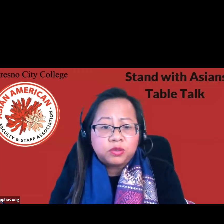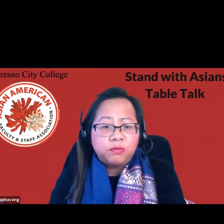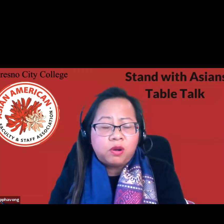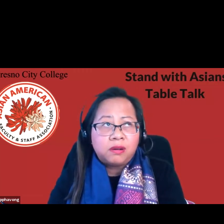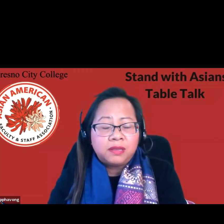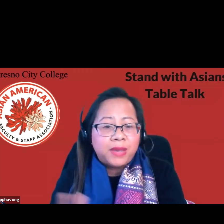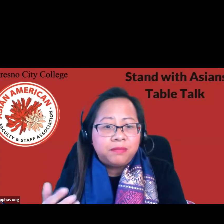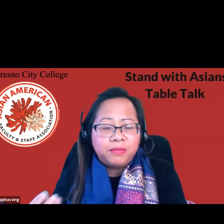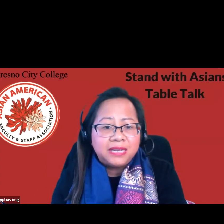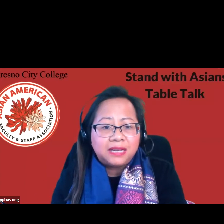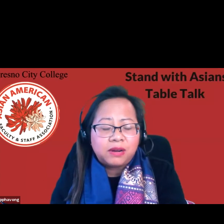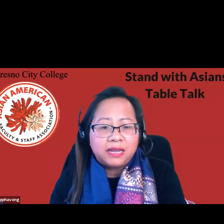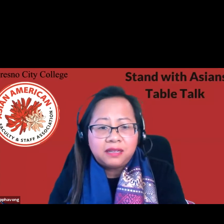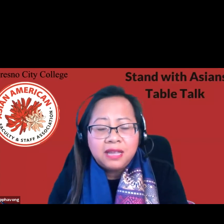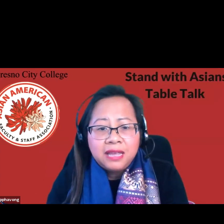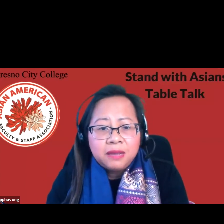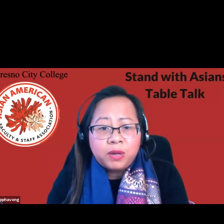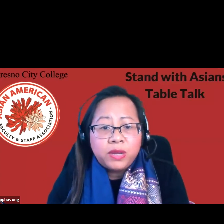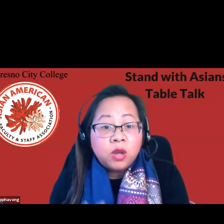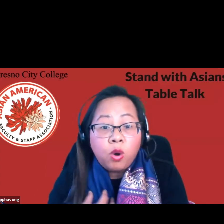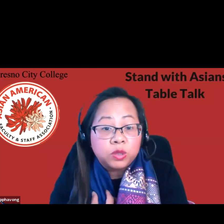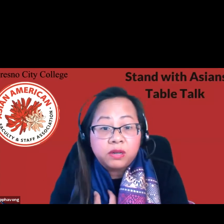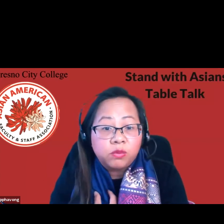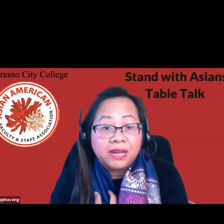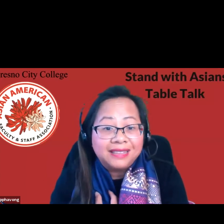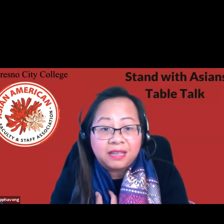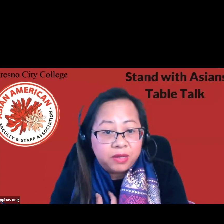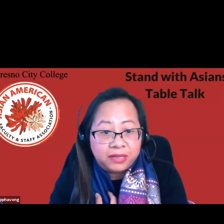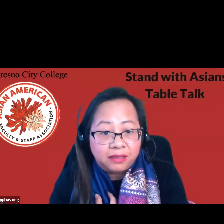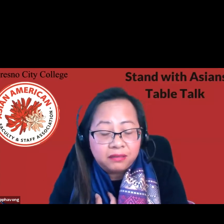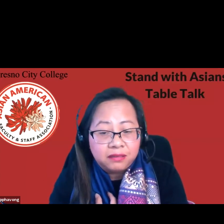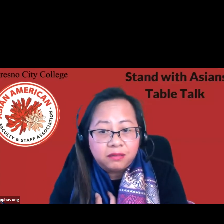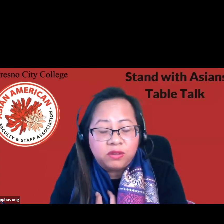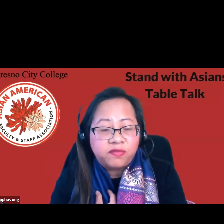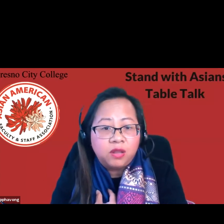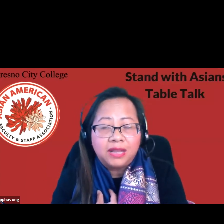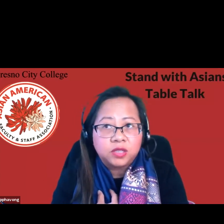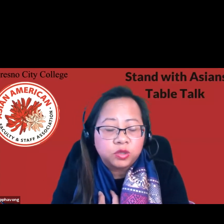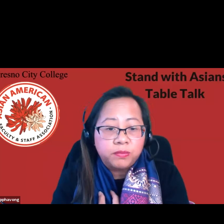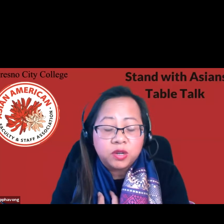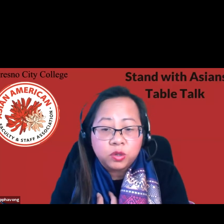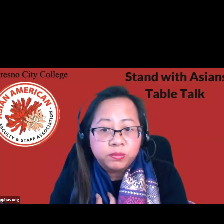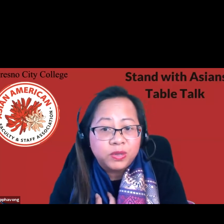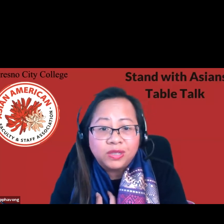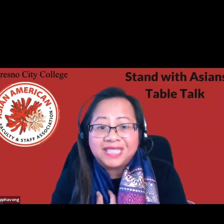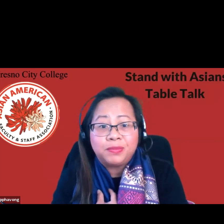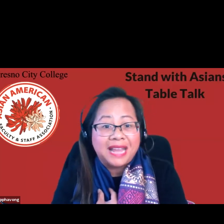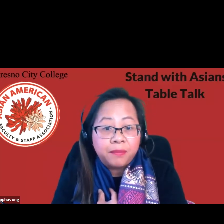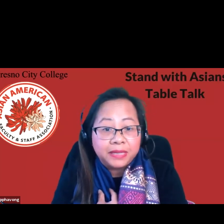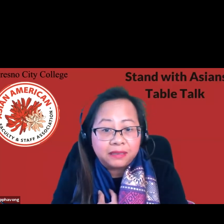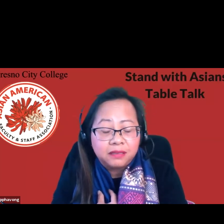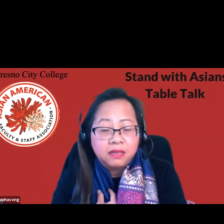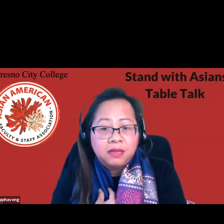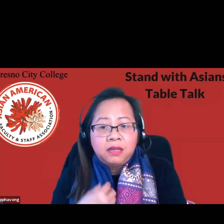or social or the main media, right? But we know because we're in the community. We follow a lot of social media groups. We know this has